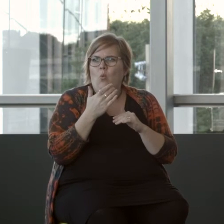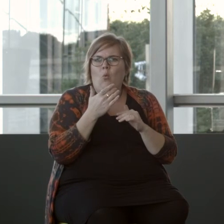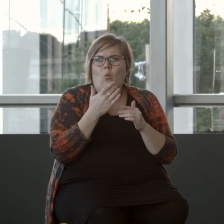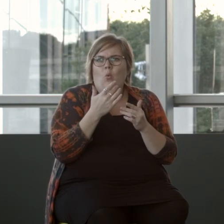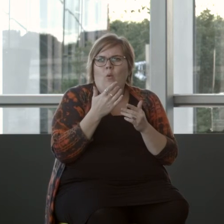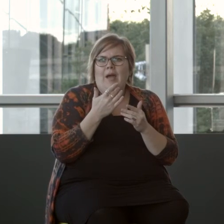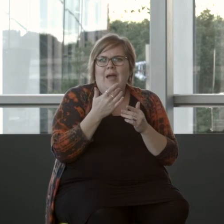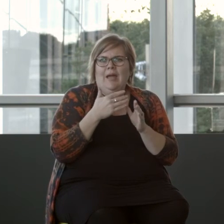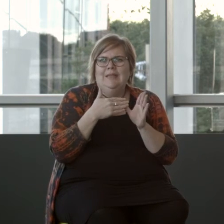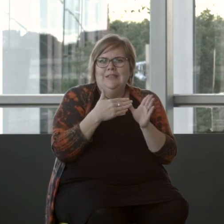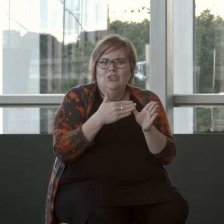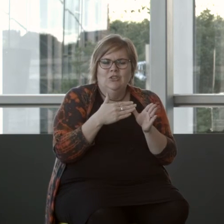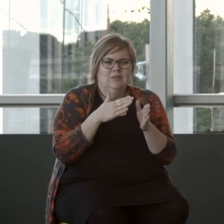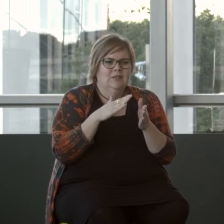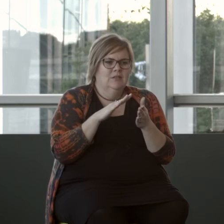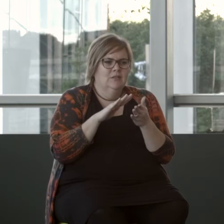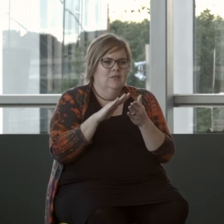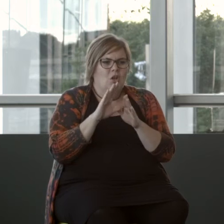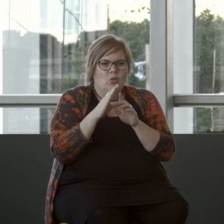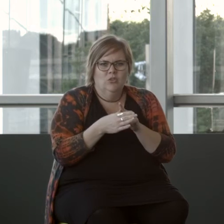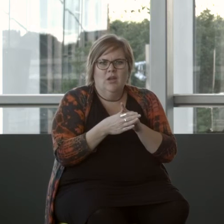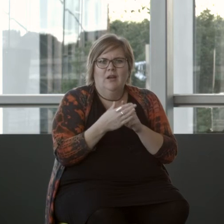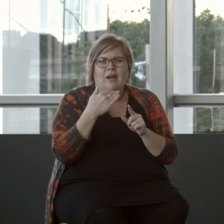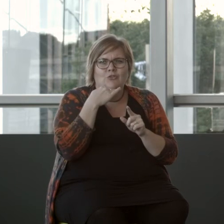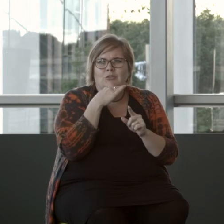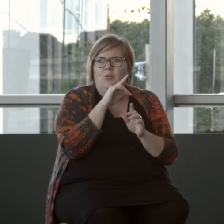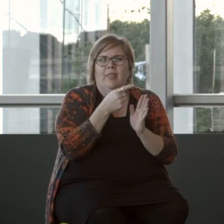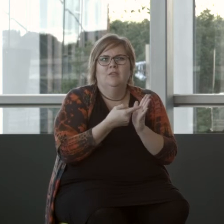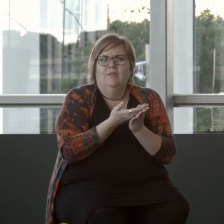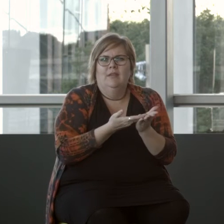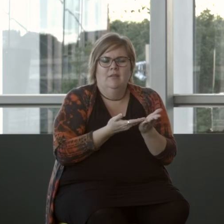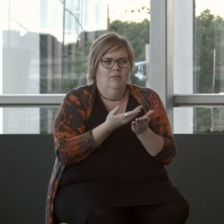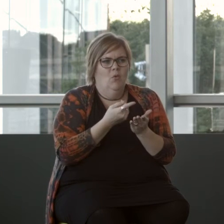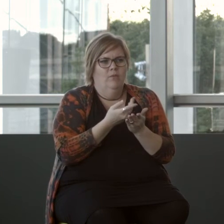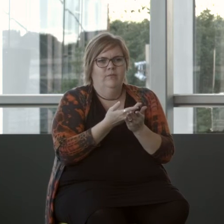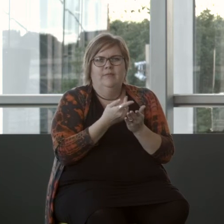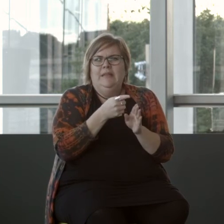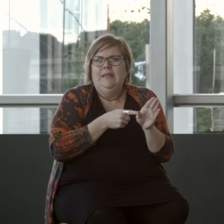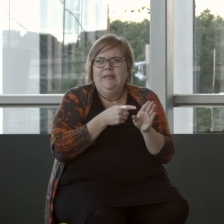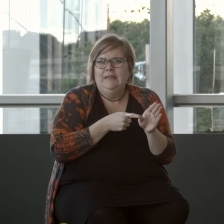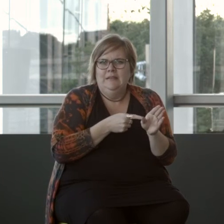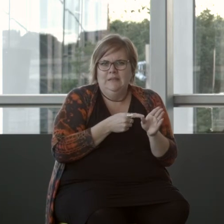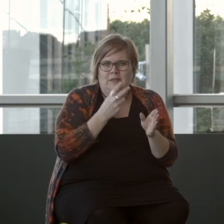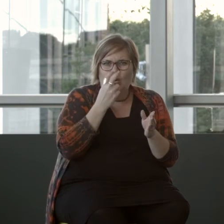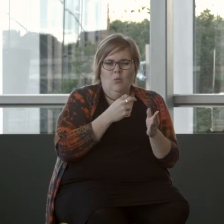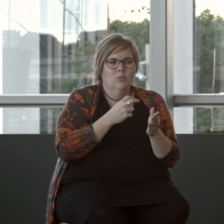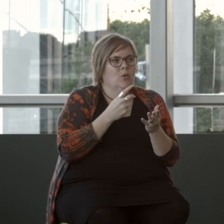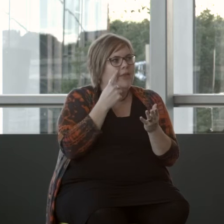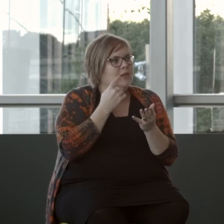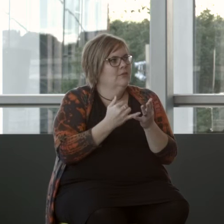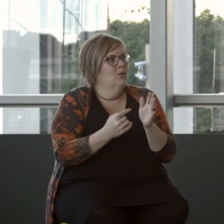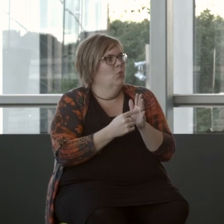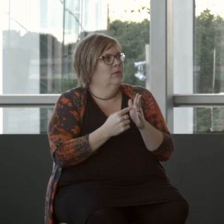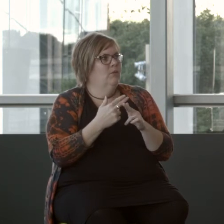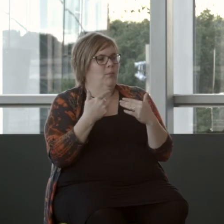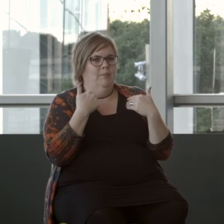years, like thousands of years old stories that, you know, we could also be celebrating. So I think that's one of the reasons that it's important to me to